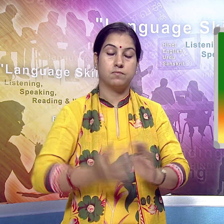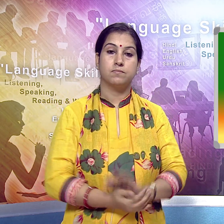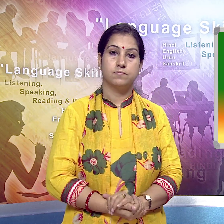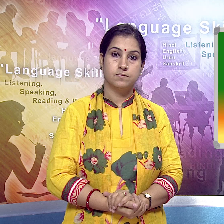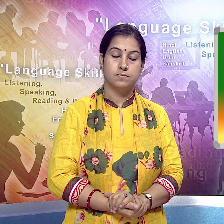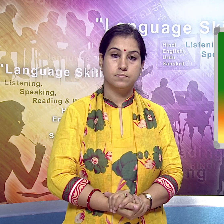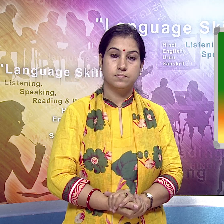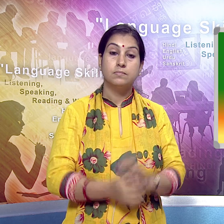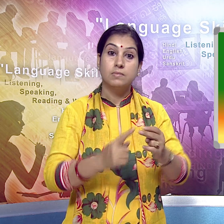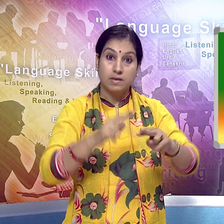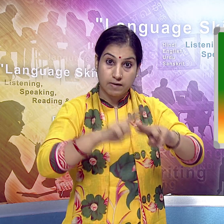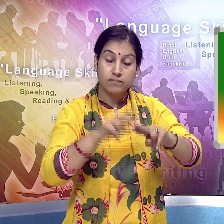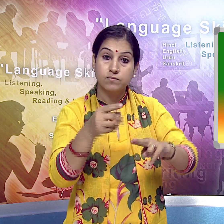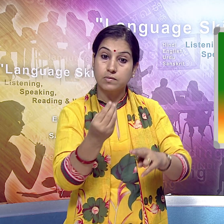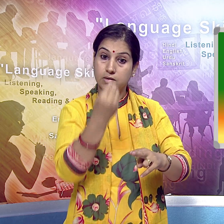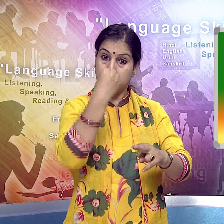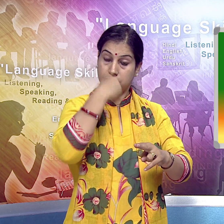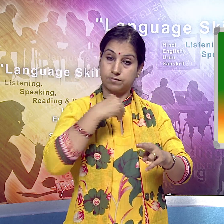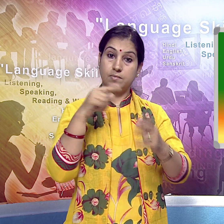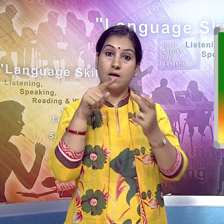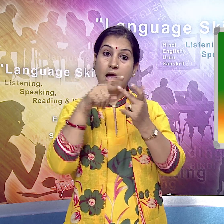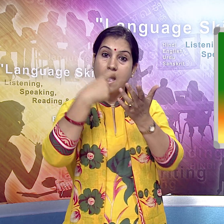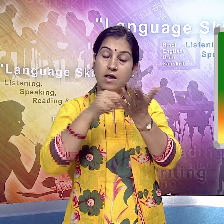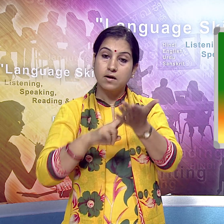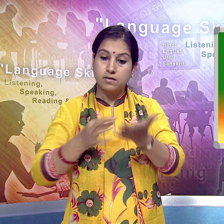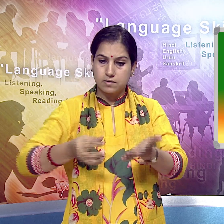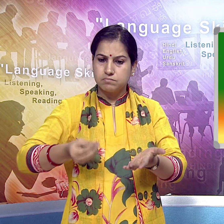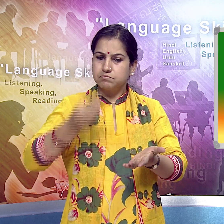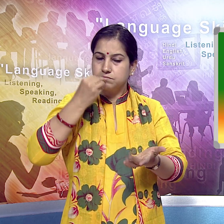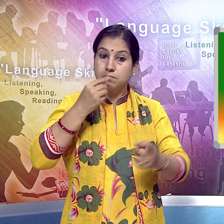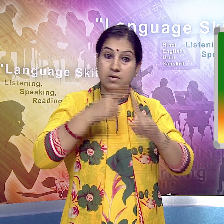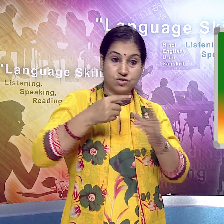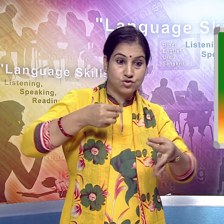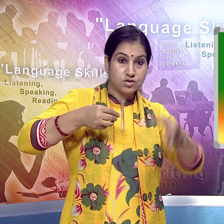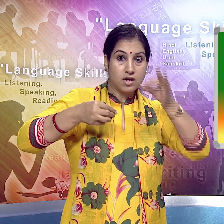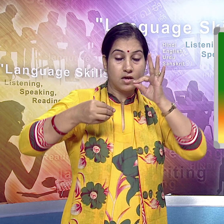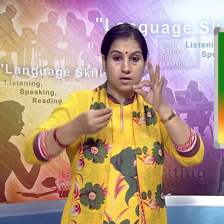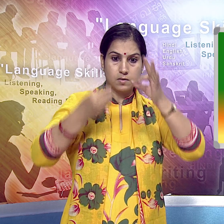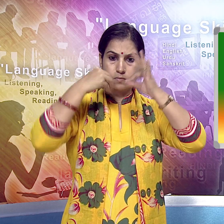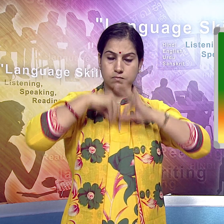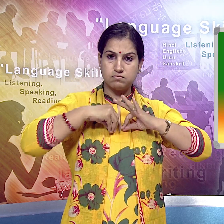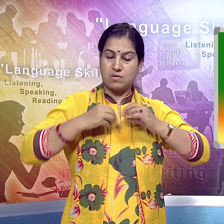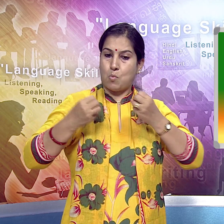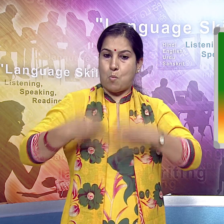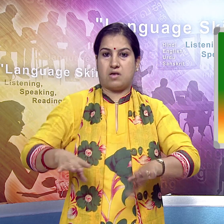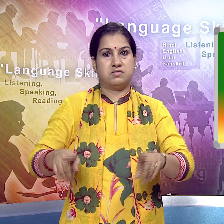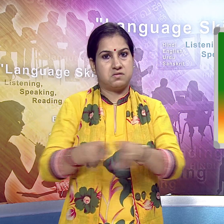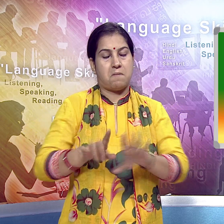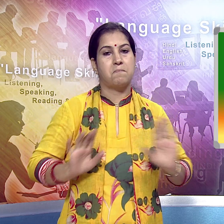If you eat the iron along with a cup of tea, then your iron is a waste.